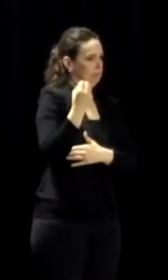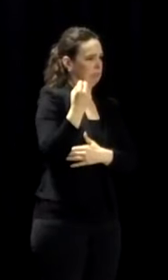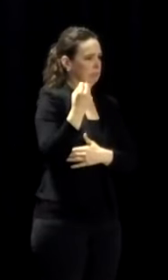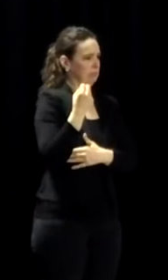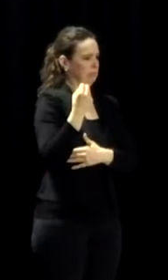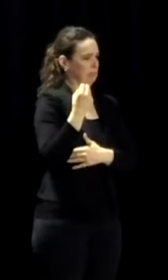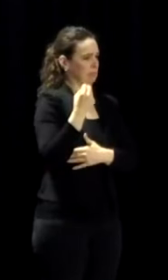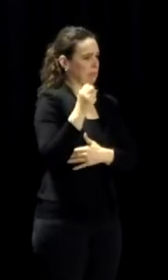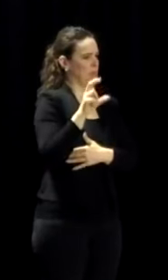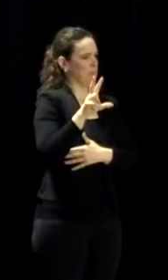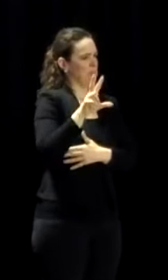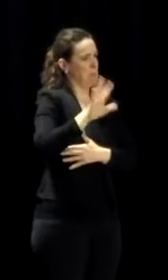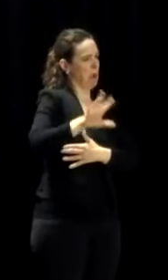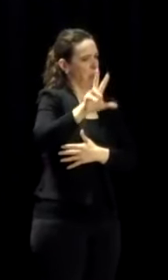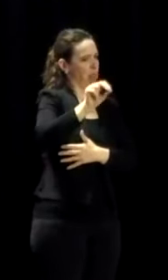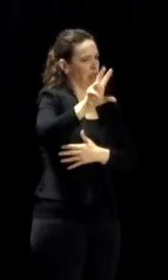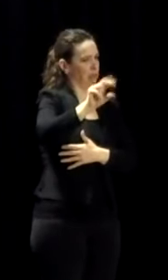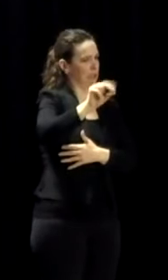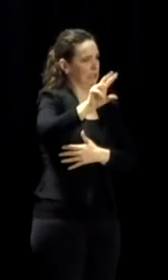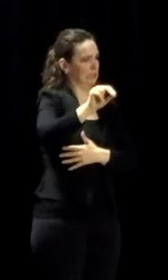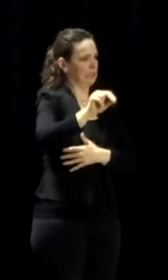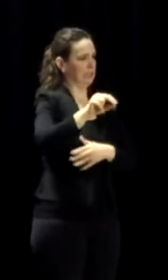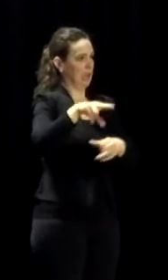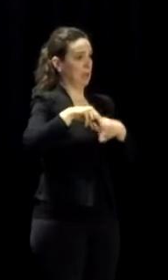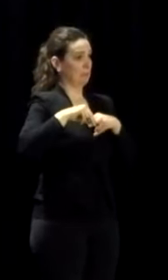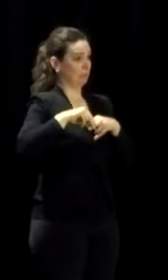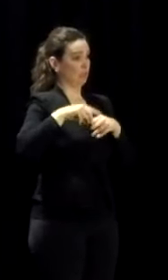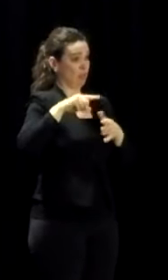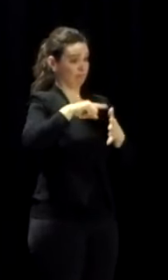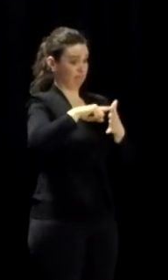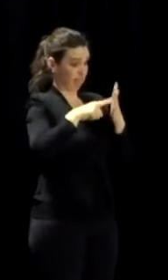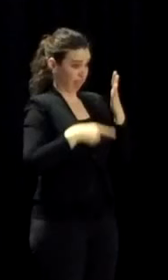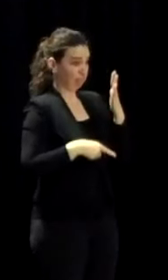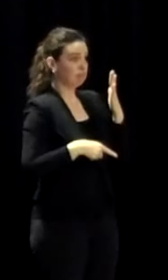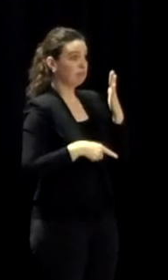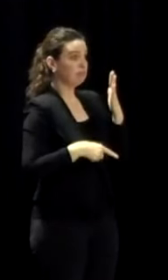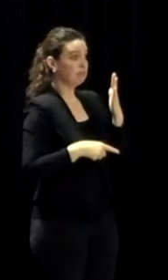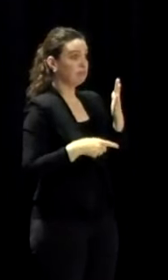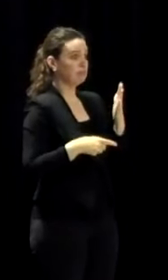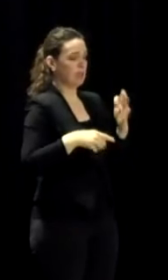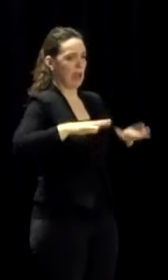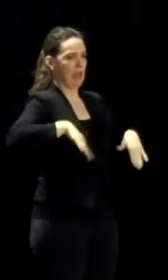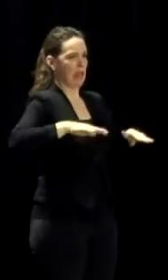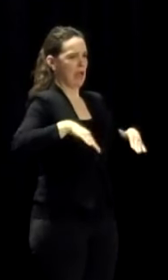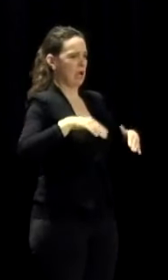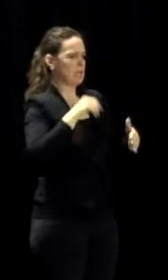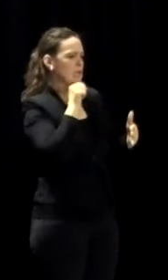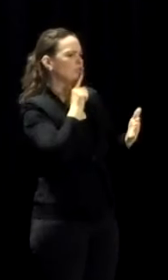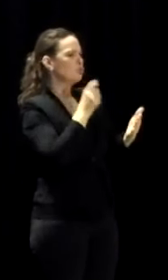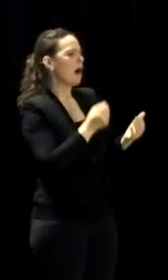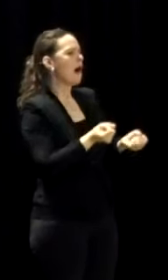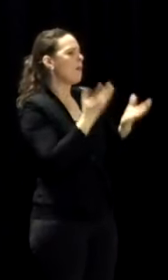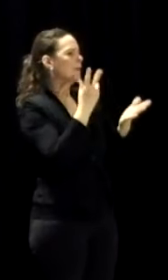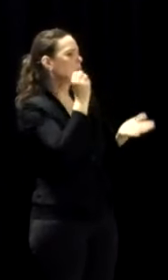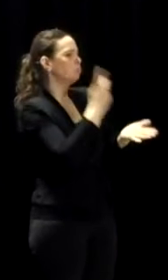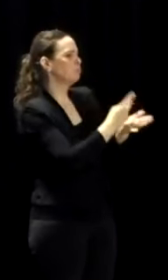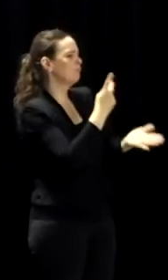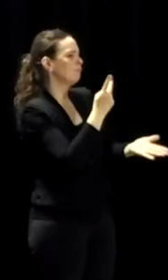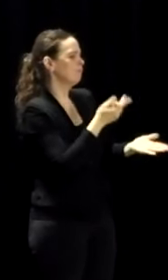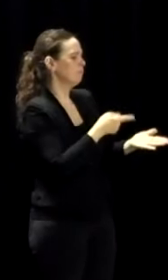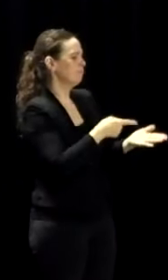30 applications. So of those, I'm not sure how many were approved. We'll get an update out, but it's going fast, and the feedback